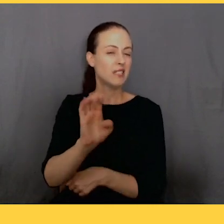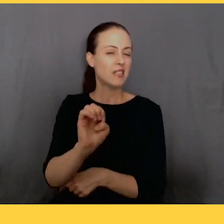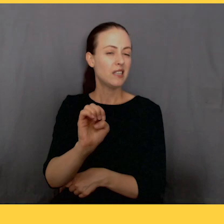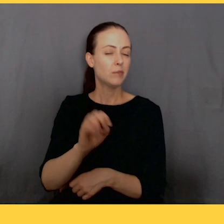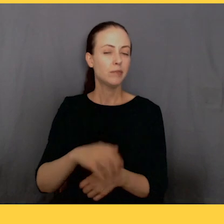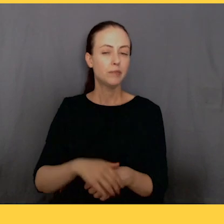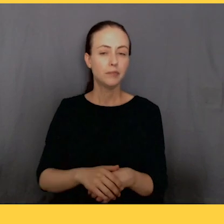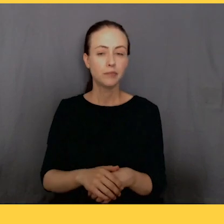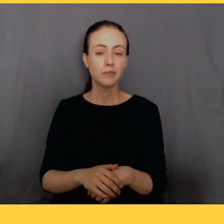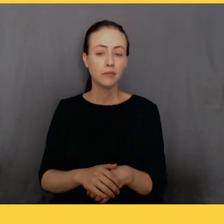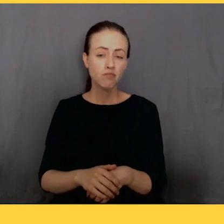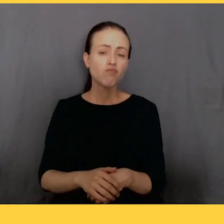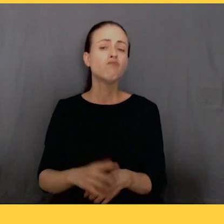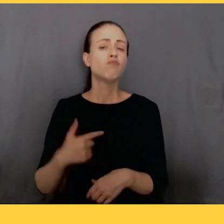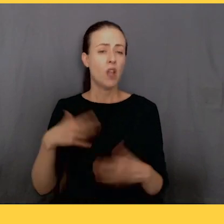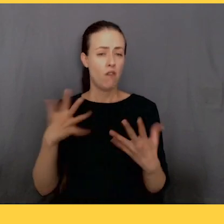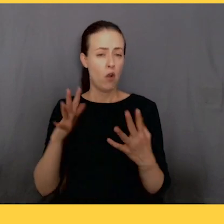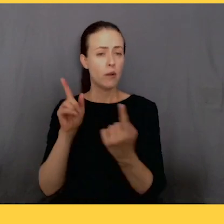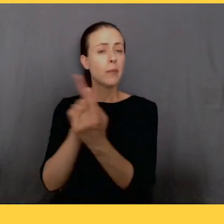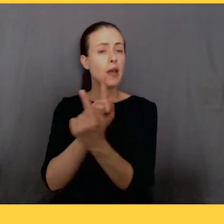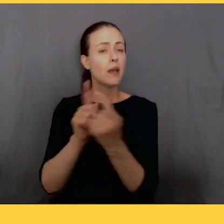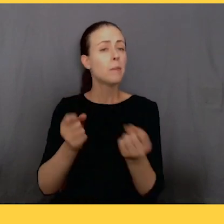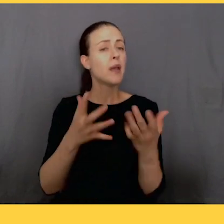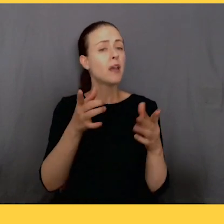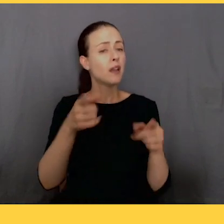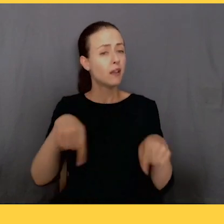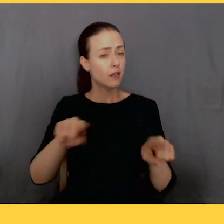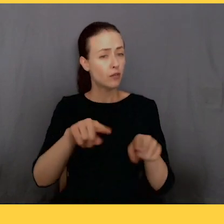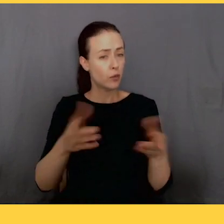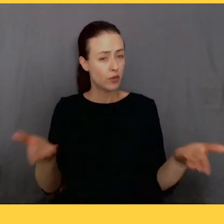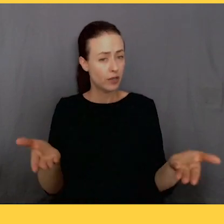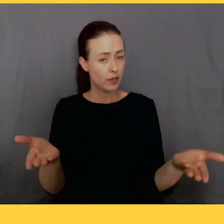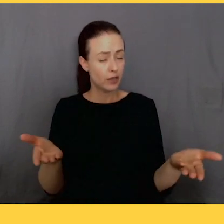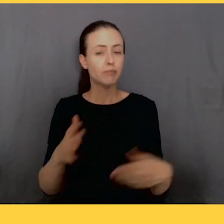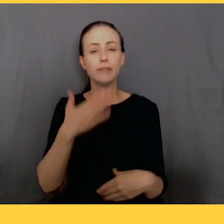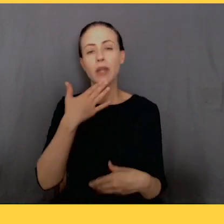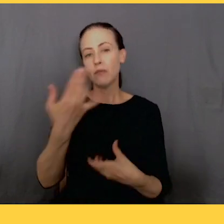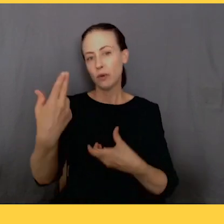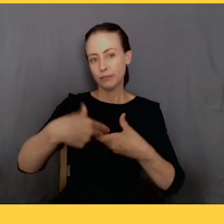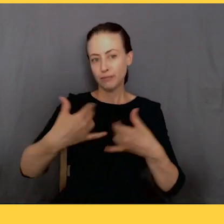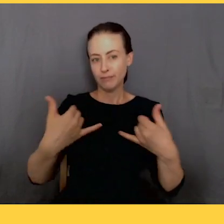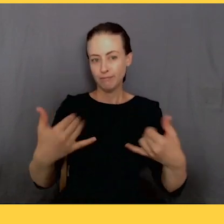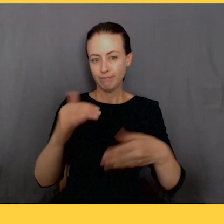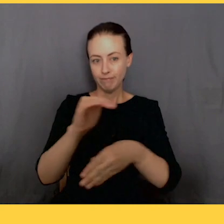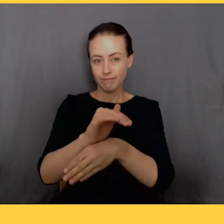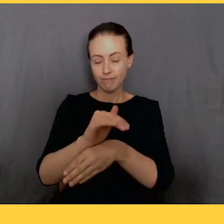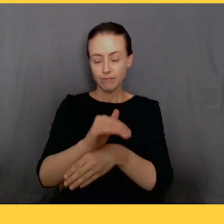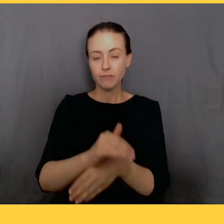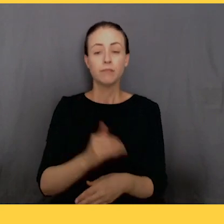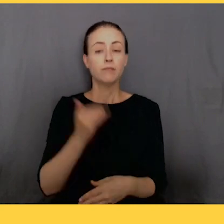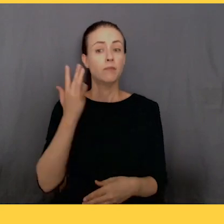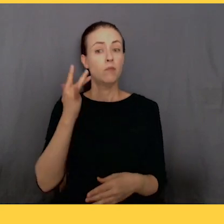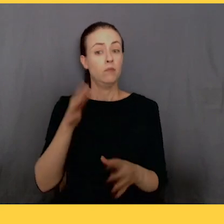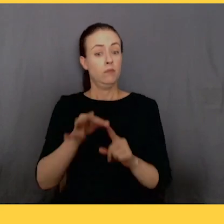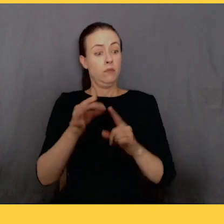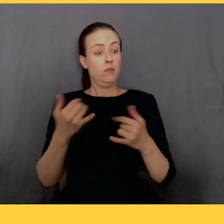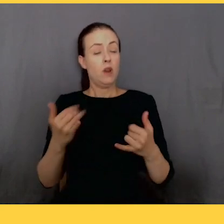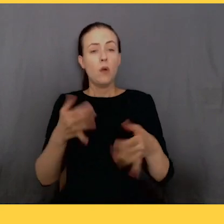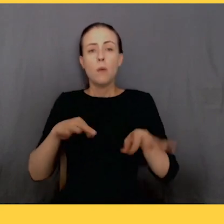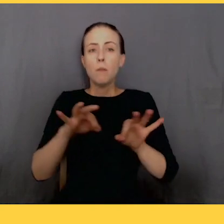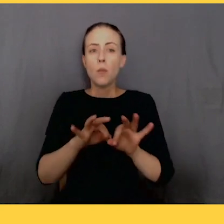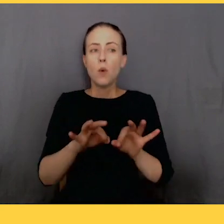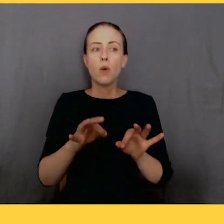greatly appreciate that you've taken the time to participate this evening, especially in light of the important issues taking place